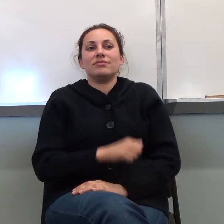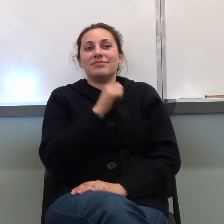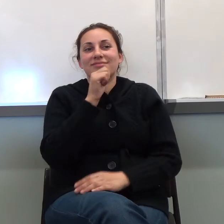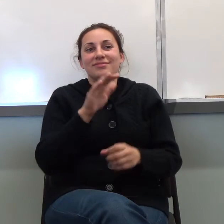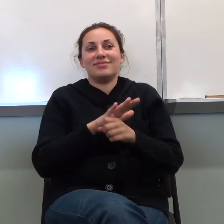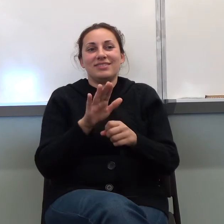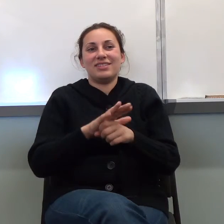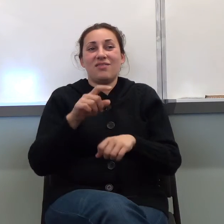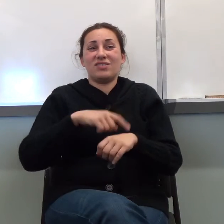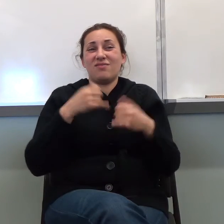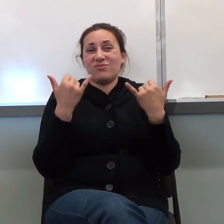of it, so.